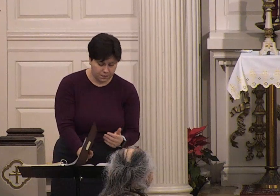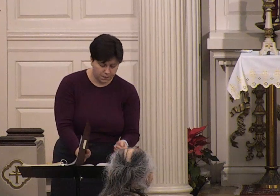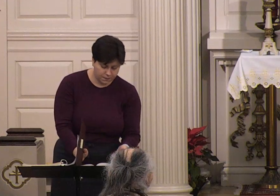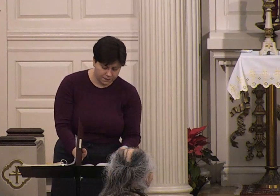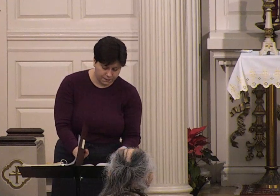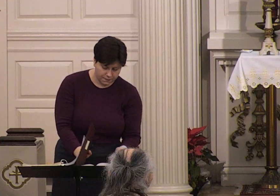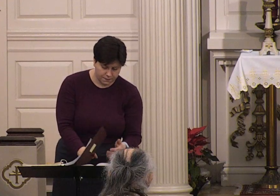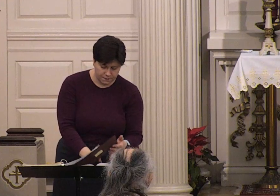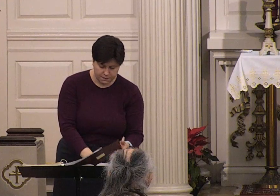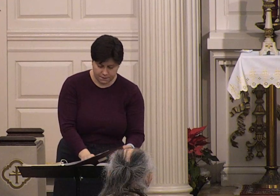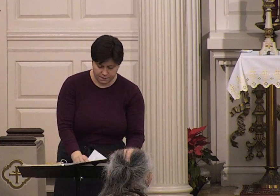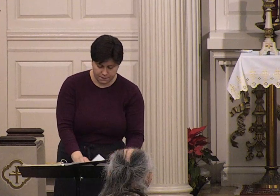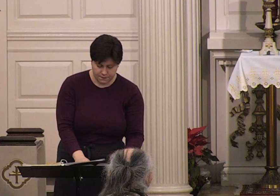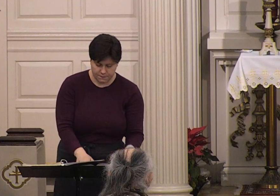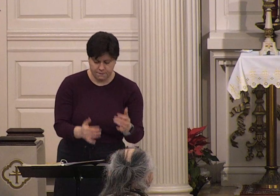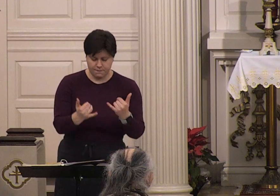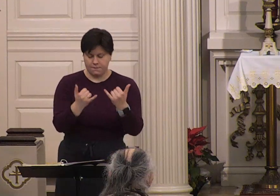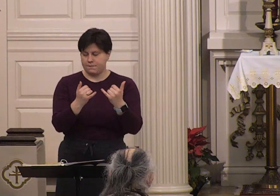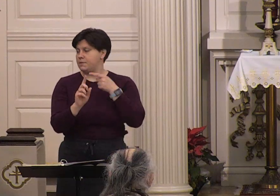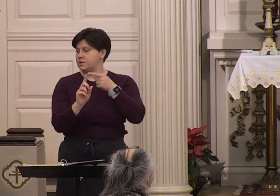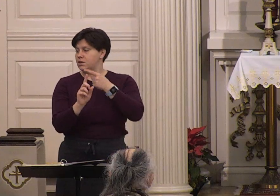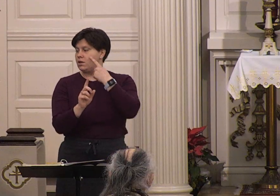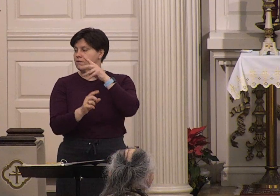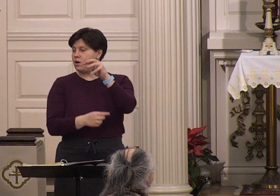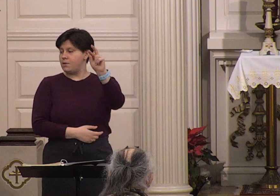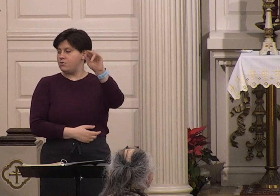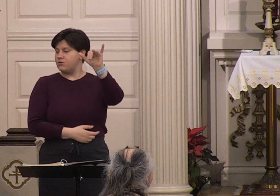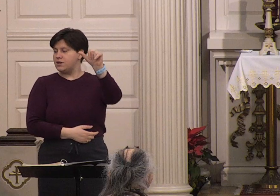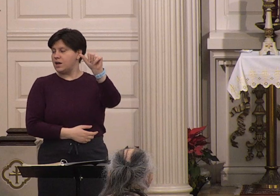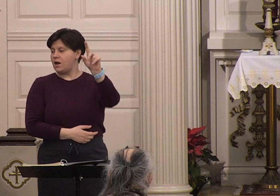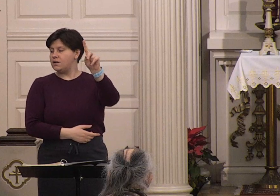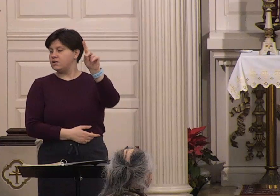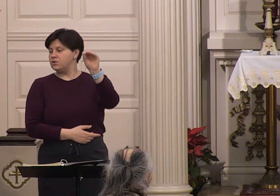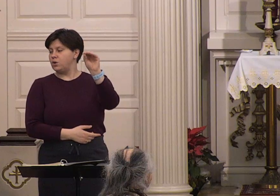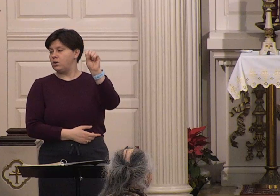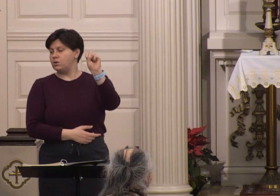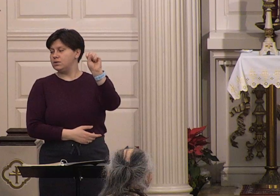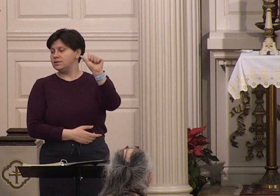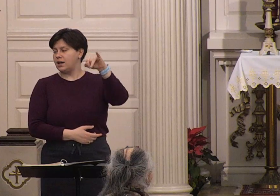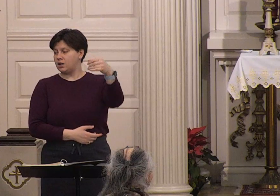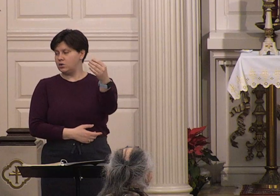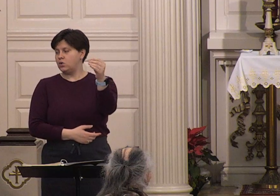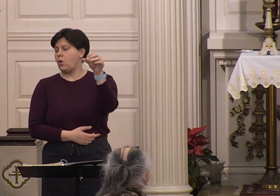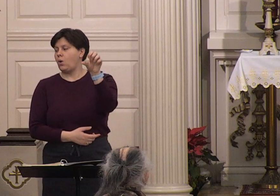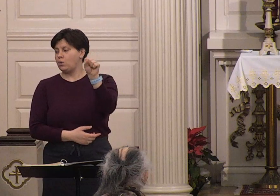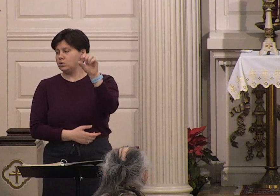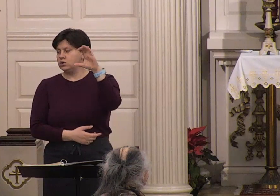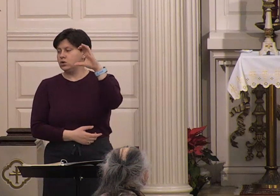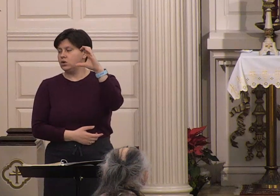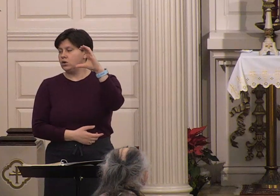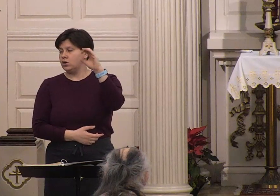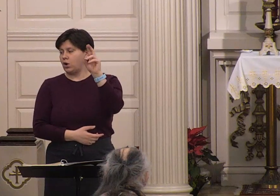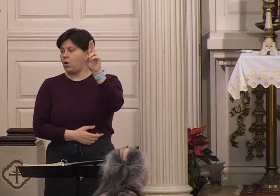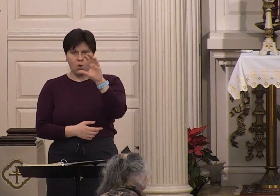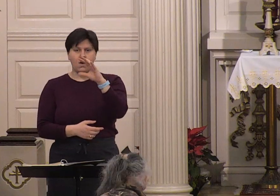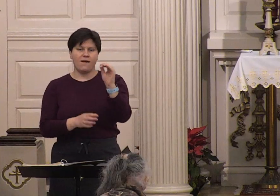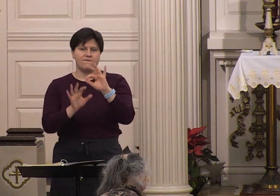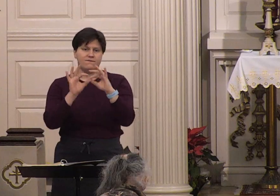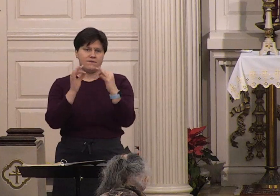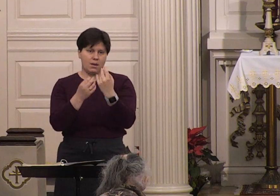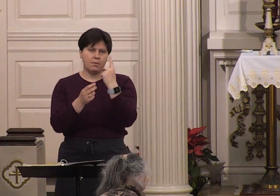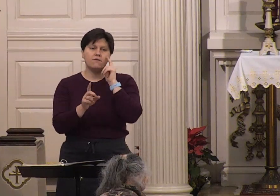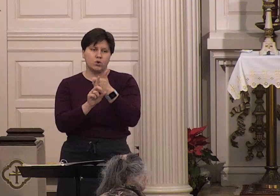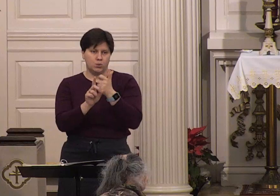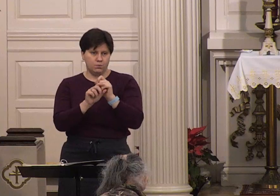pray in a special way for Maria dos Santos Couto and family for whom this Mass is being celebrated. We pray to the